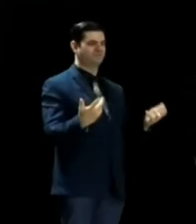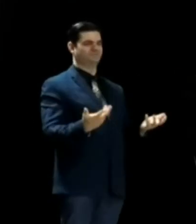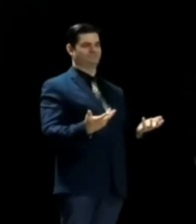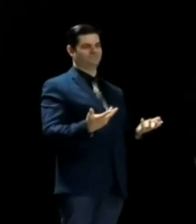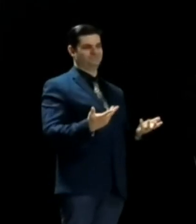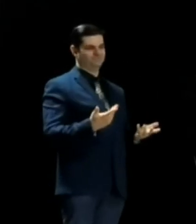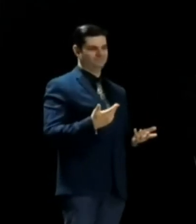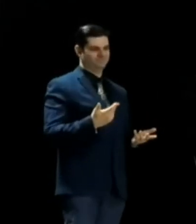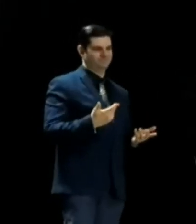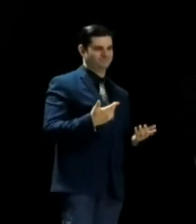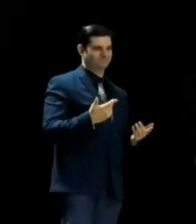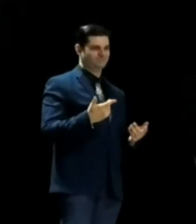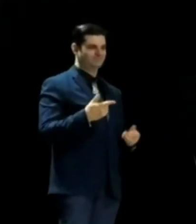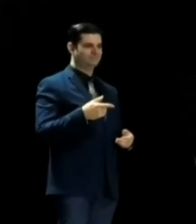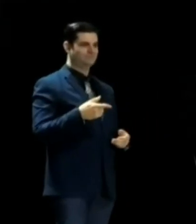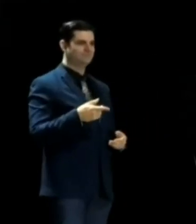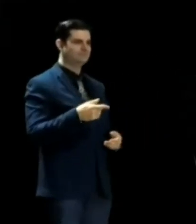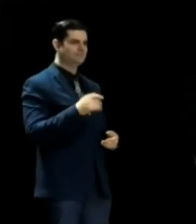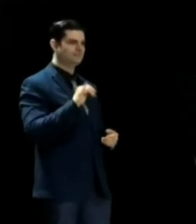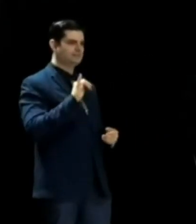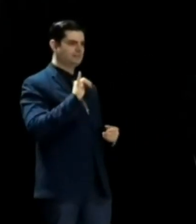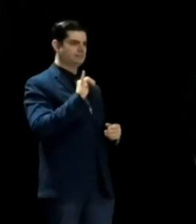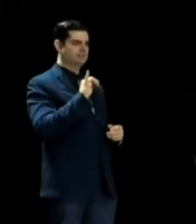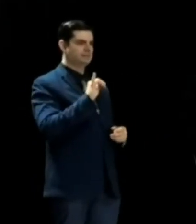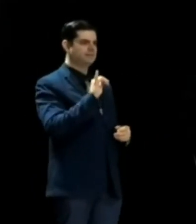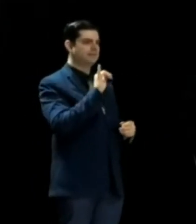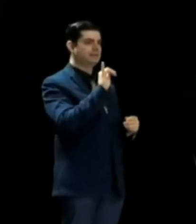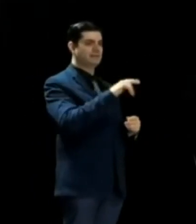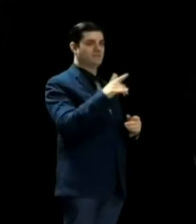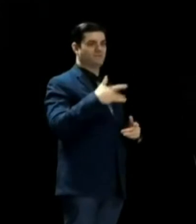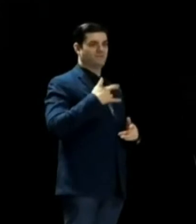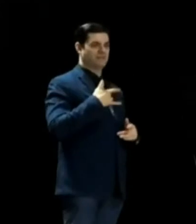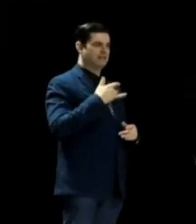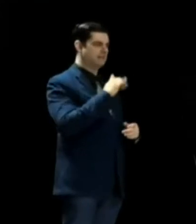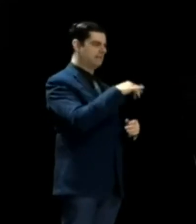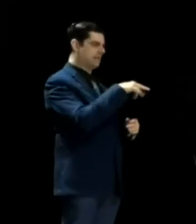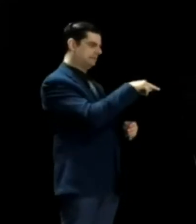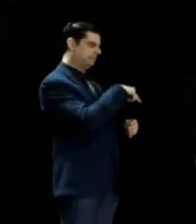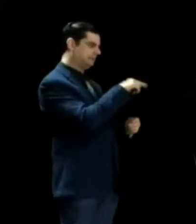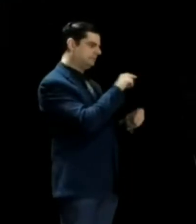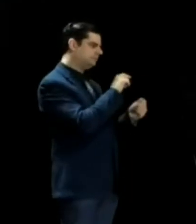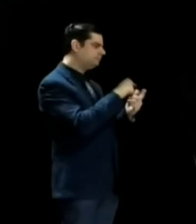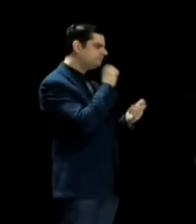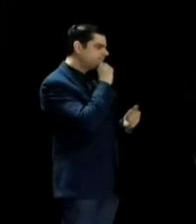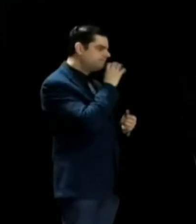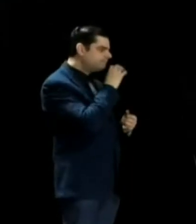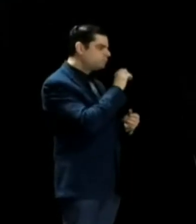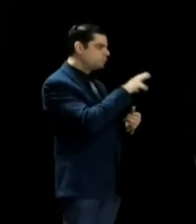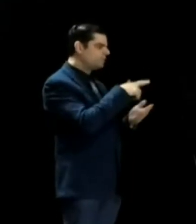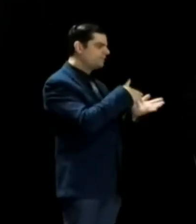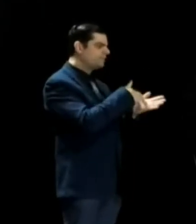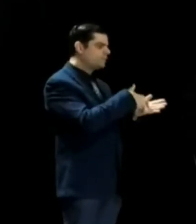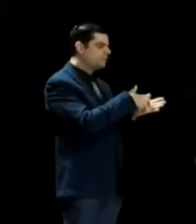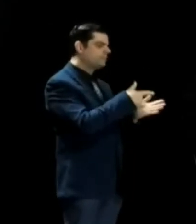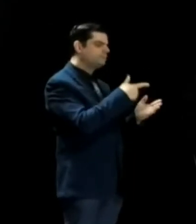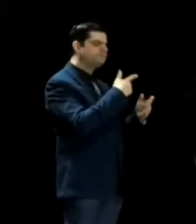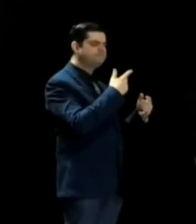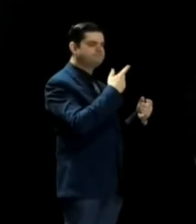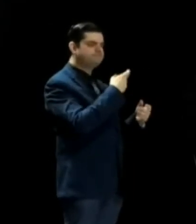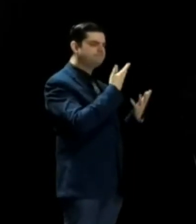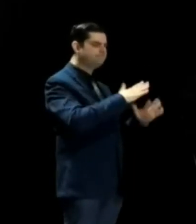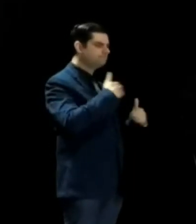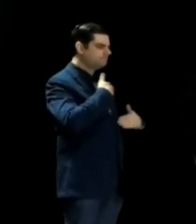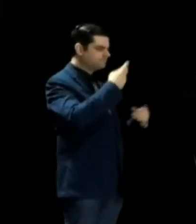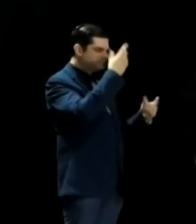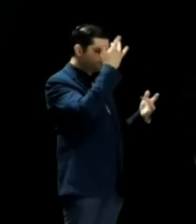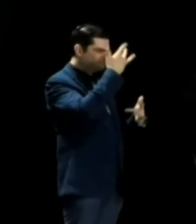really preying on our seniors. So we're going to do everything we can to save every life that we can. Process after the